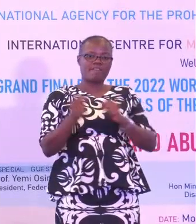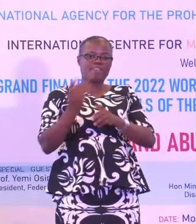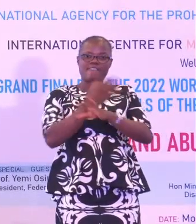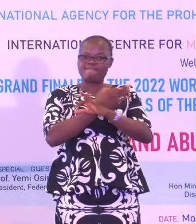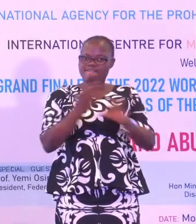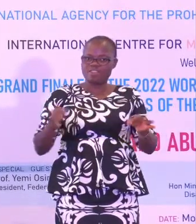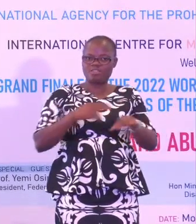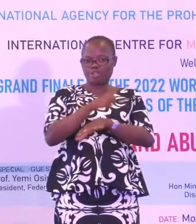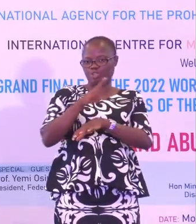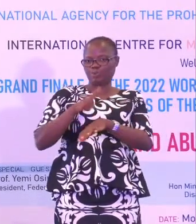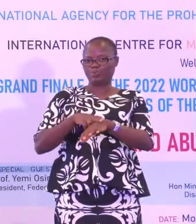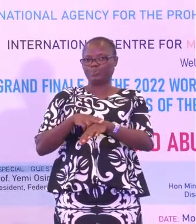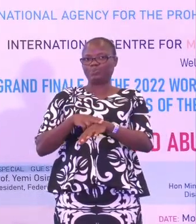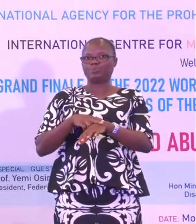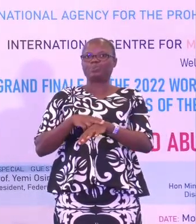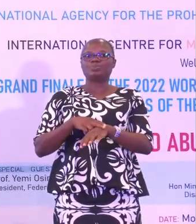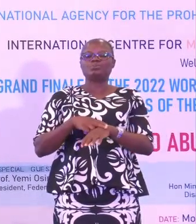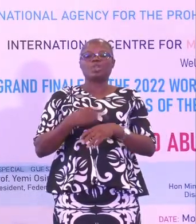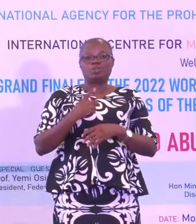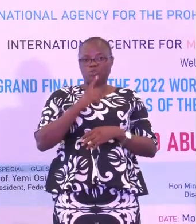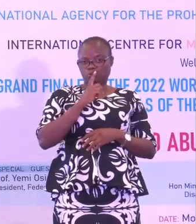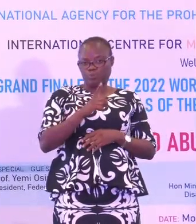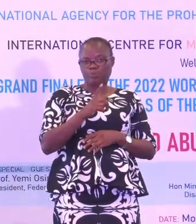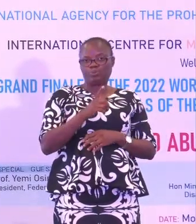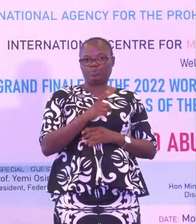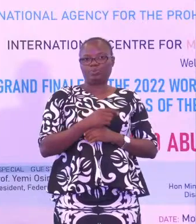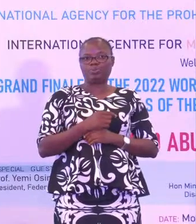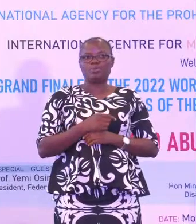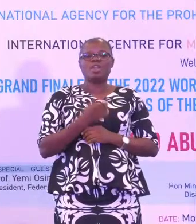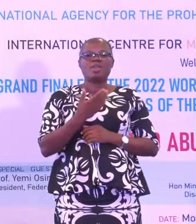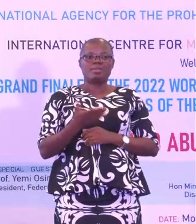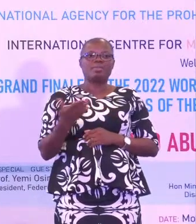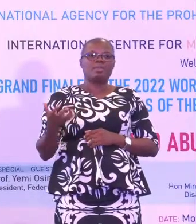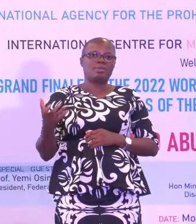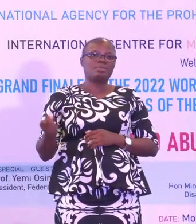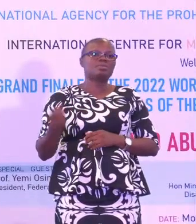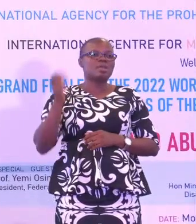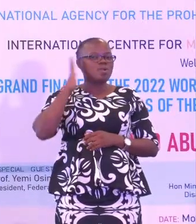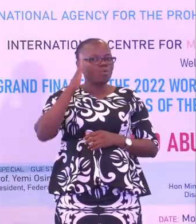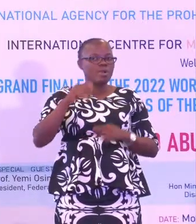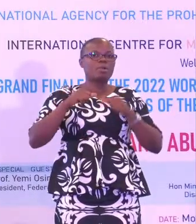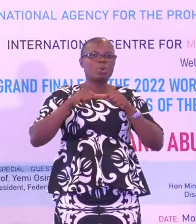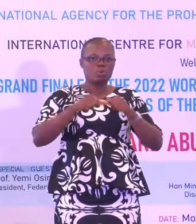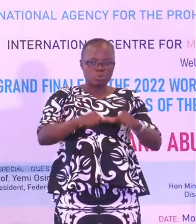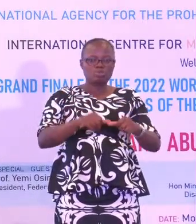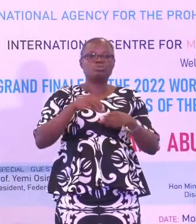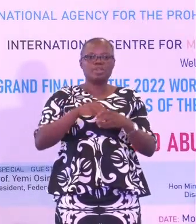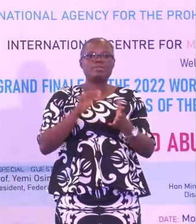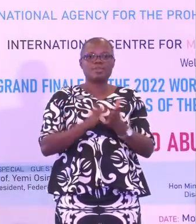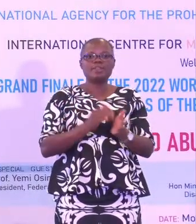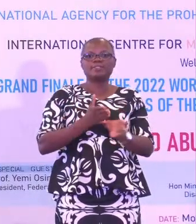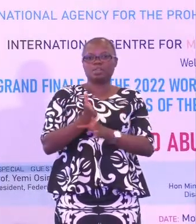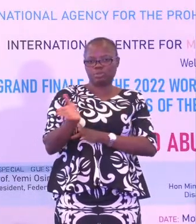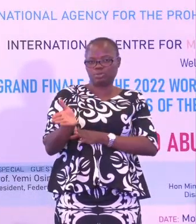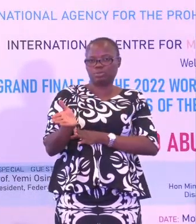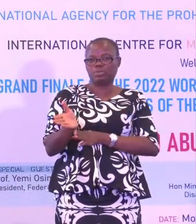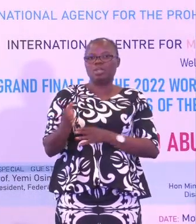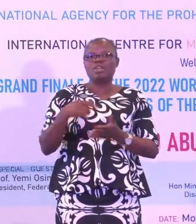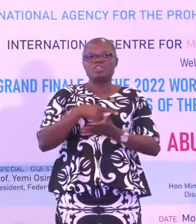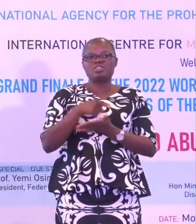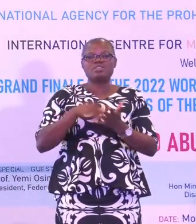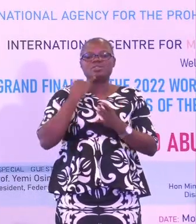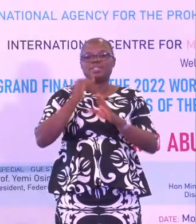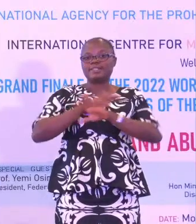nation. Surely, things will continue in that direction. This is